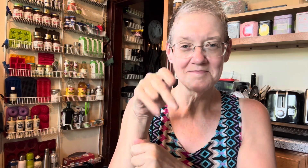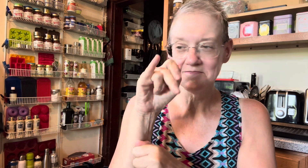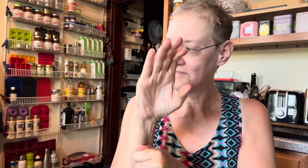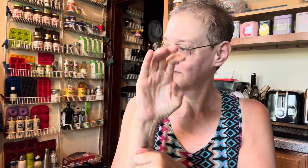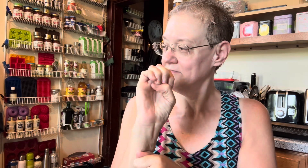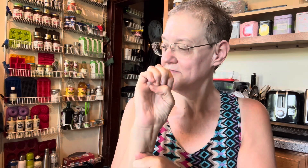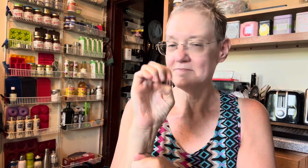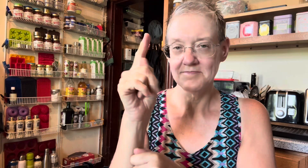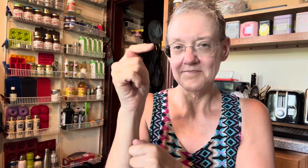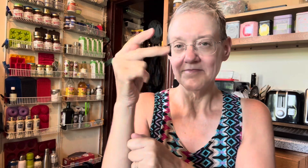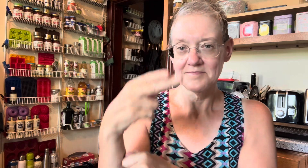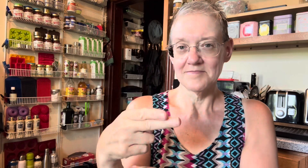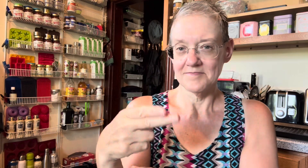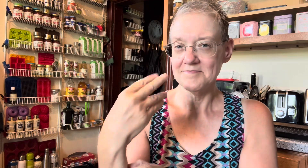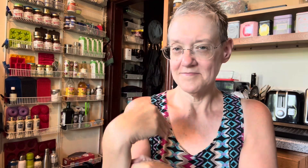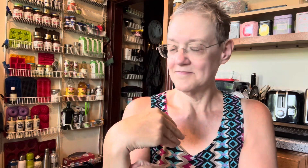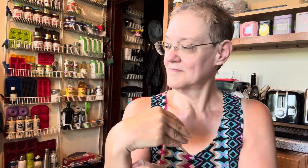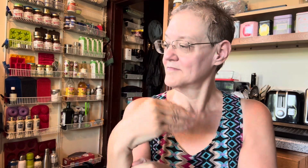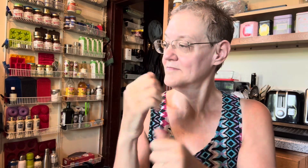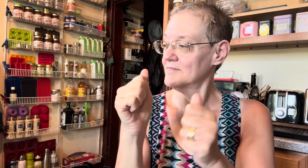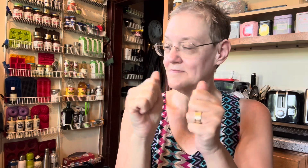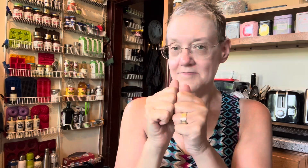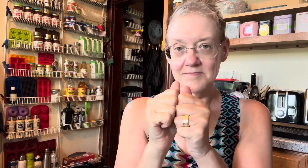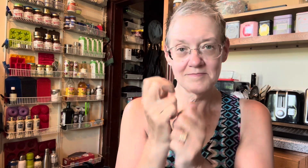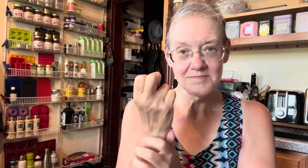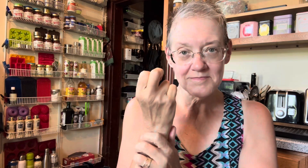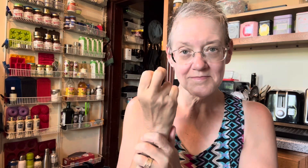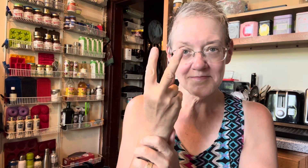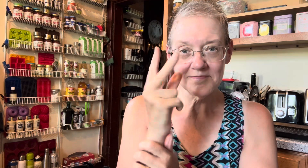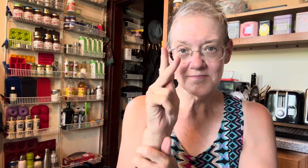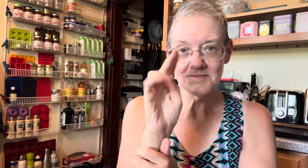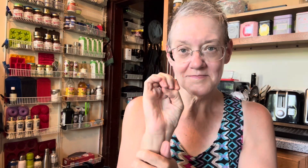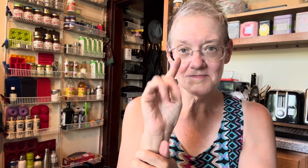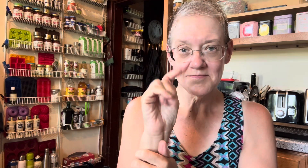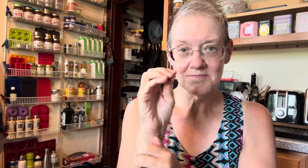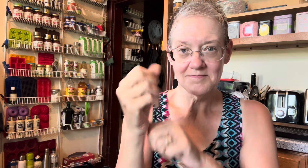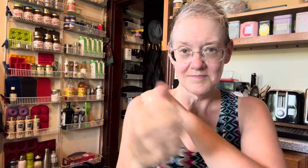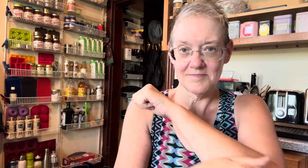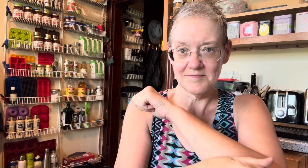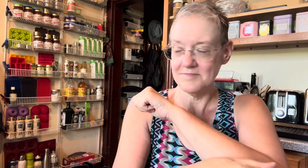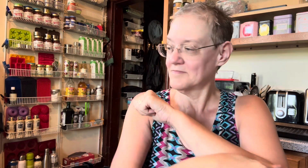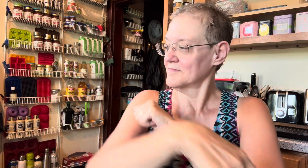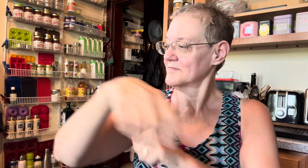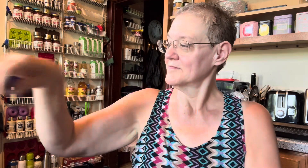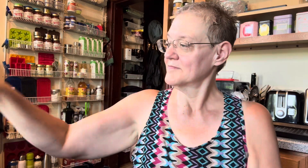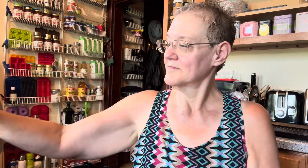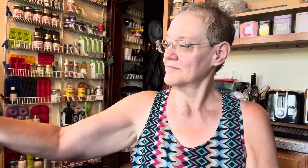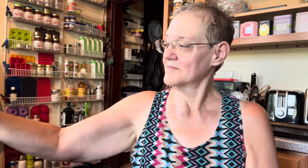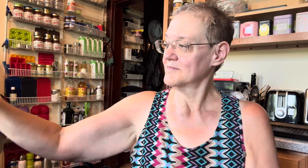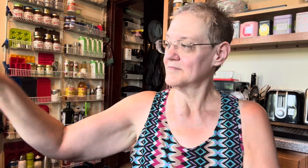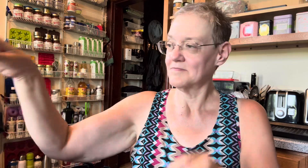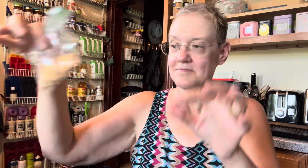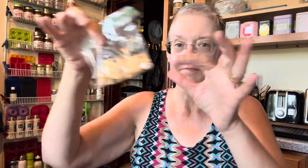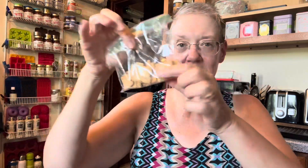some spices. He has it every Thursday for lunch with 12 keto crackers,